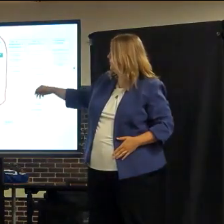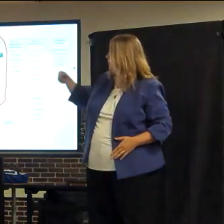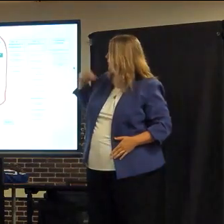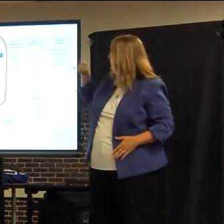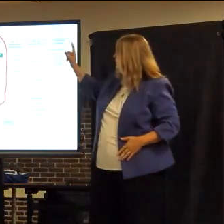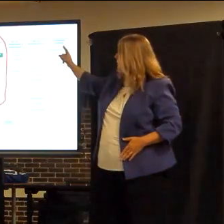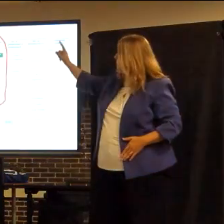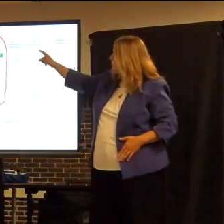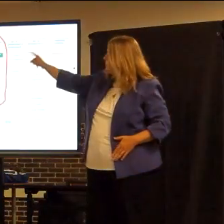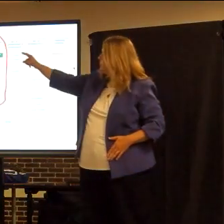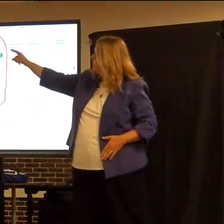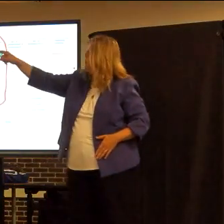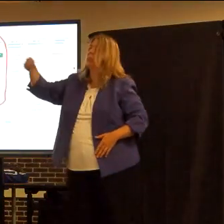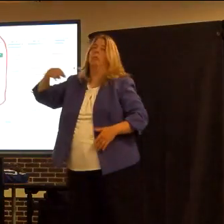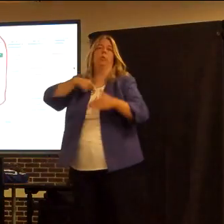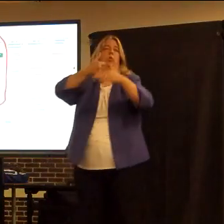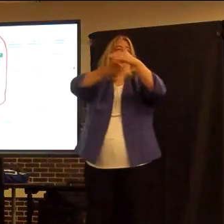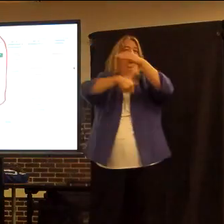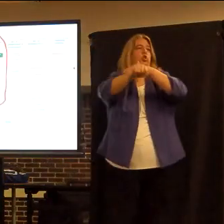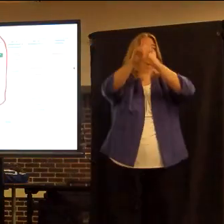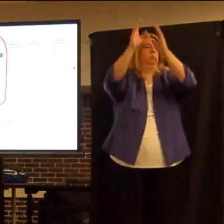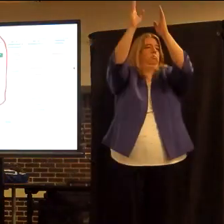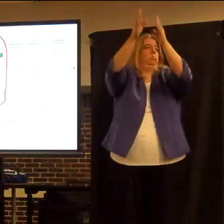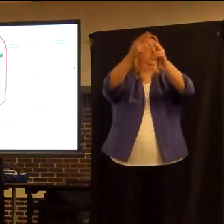of the education vertical.